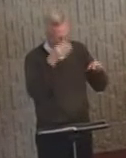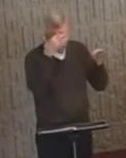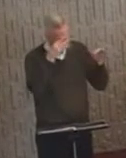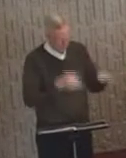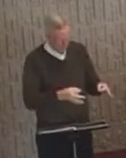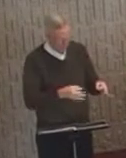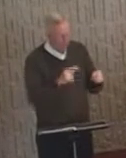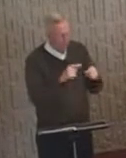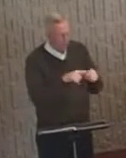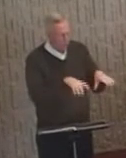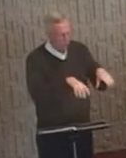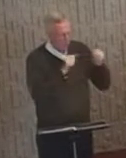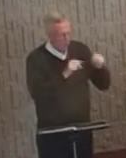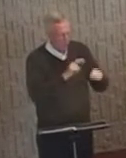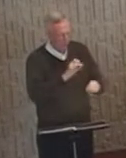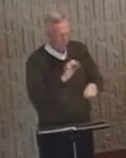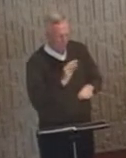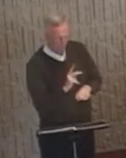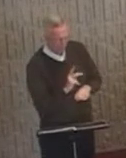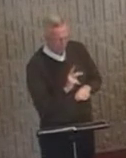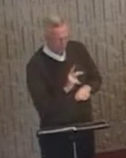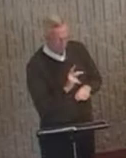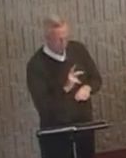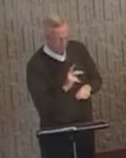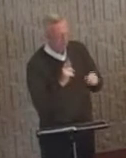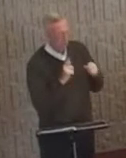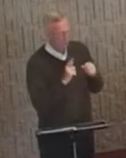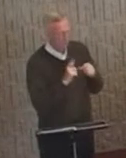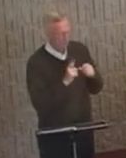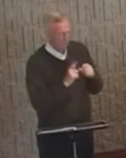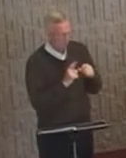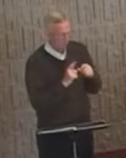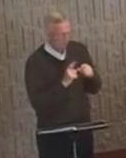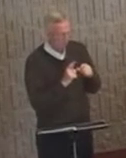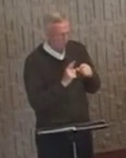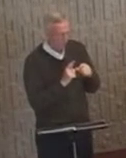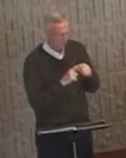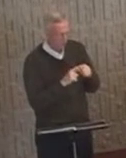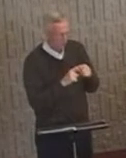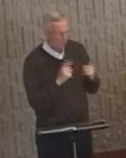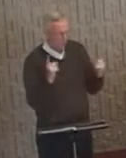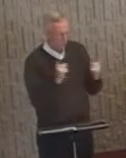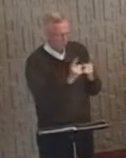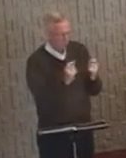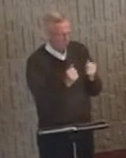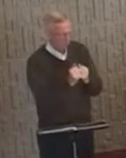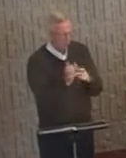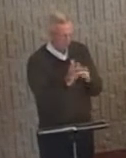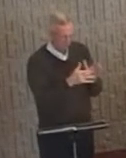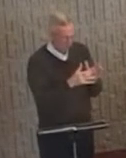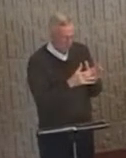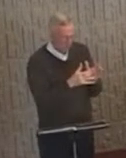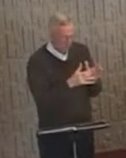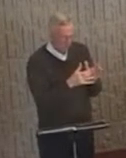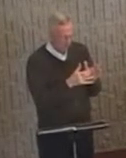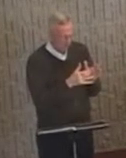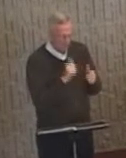to take the risk, to literally go out on a limb, not knowing what he might